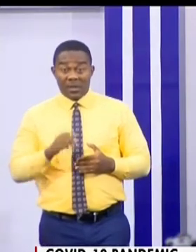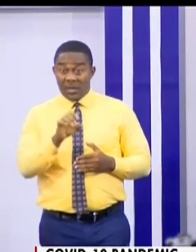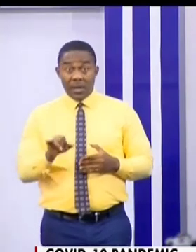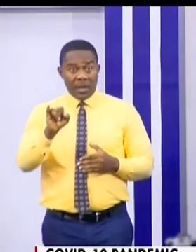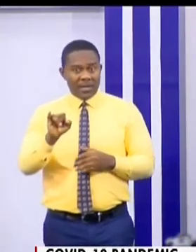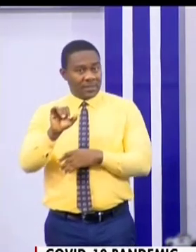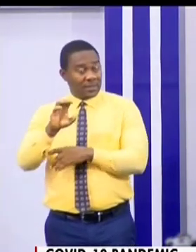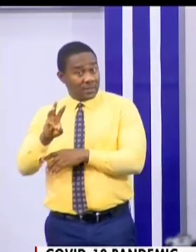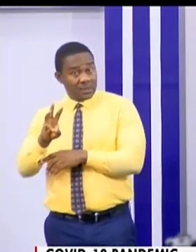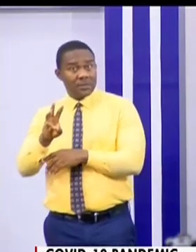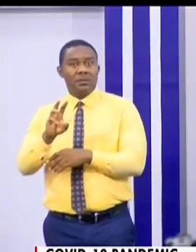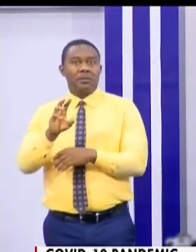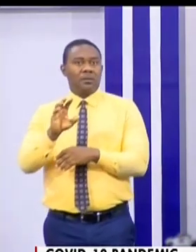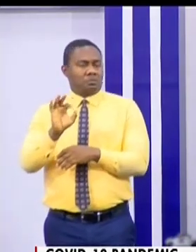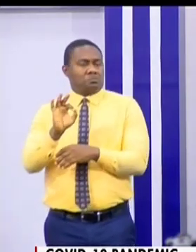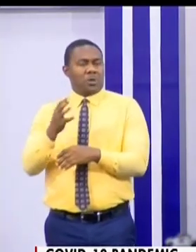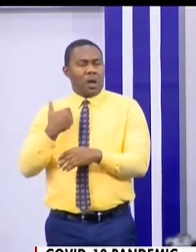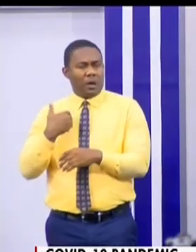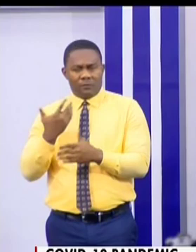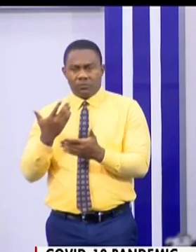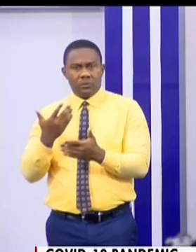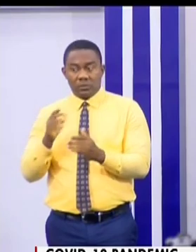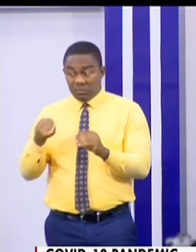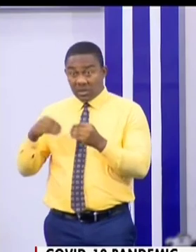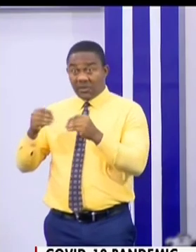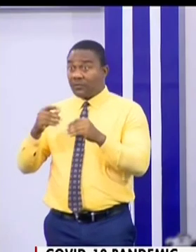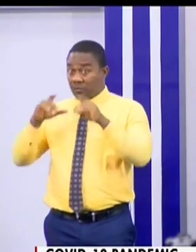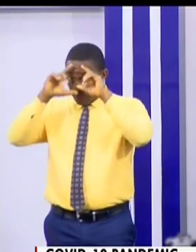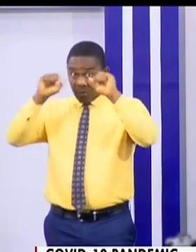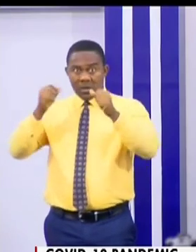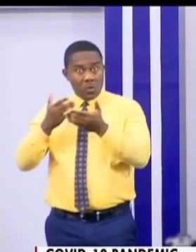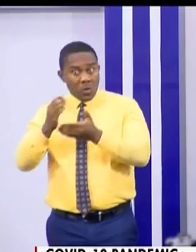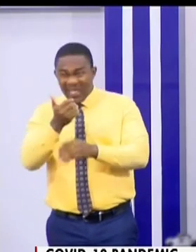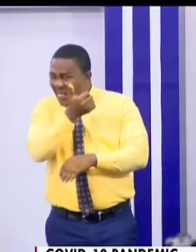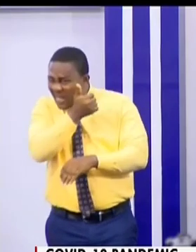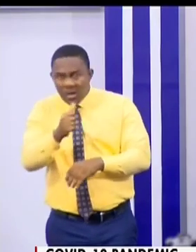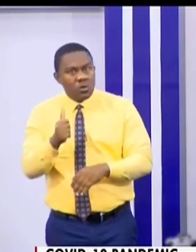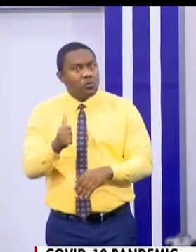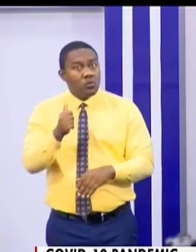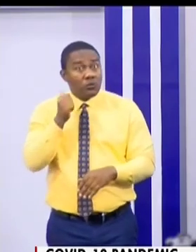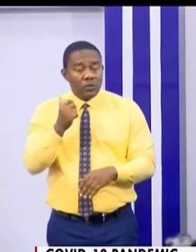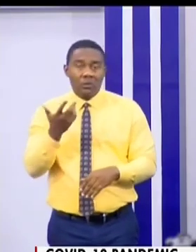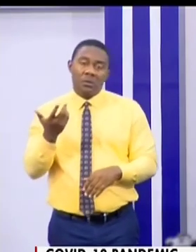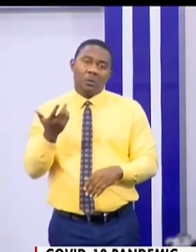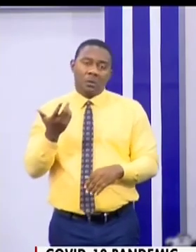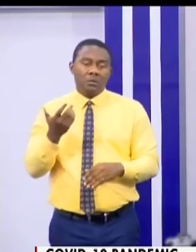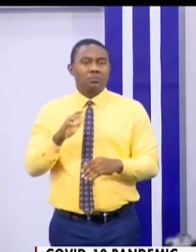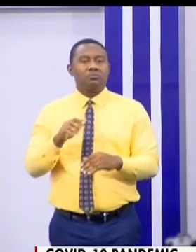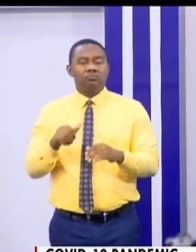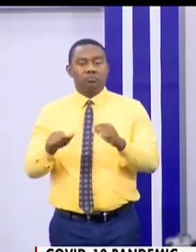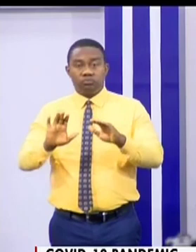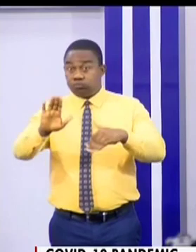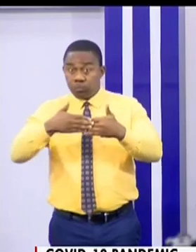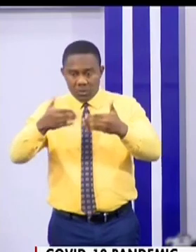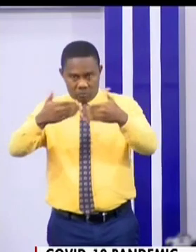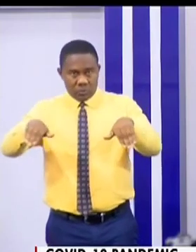is what gives us the power to quarantine persons who have tested positive and also to restrict their liberties